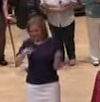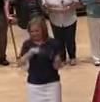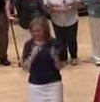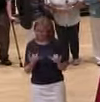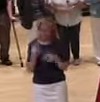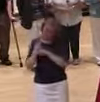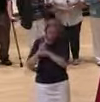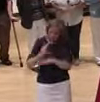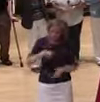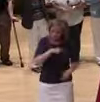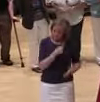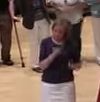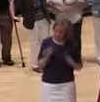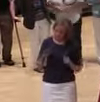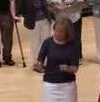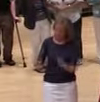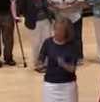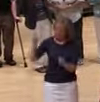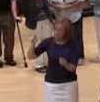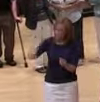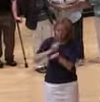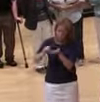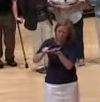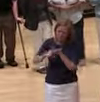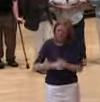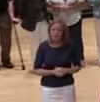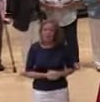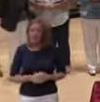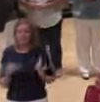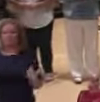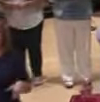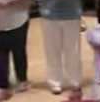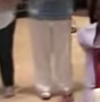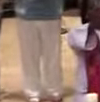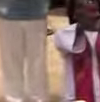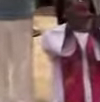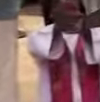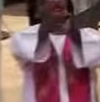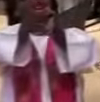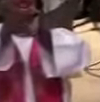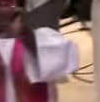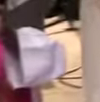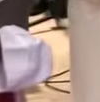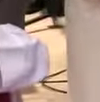of us, give us what we need for the week. What a great privilege to be called to this table.